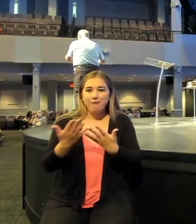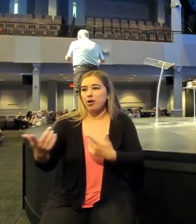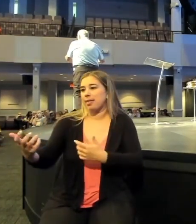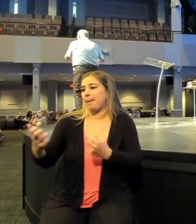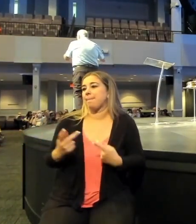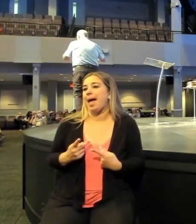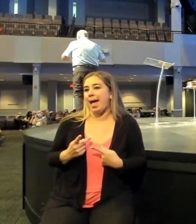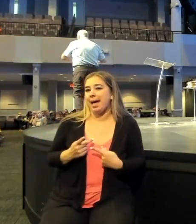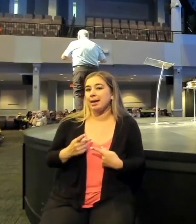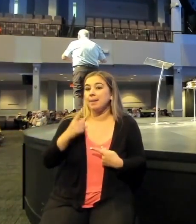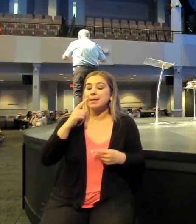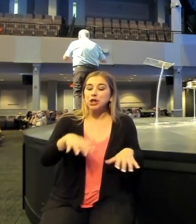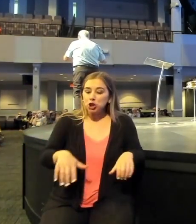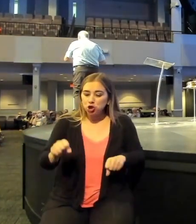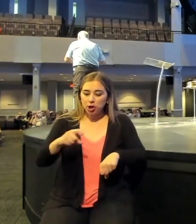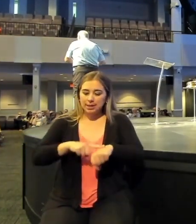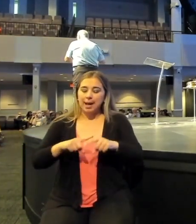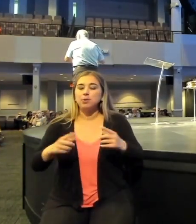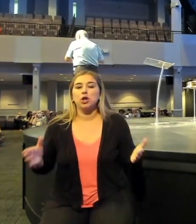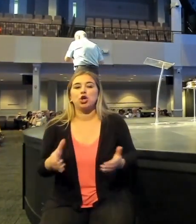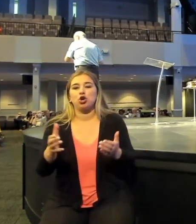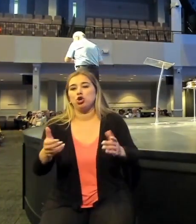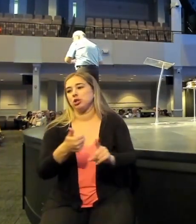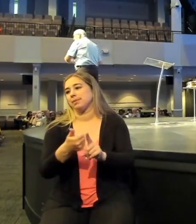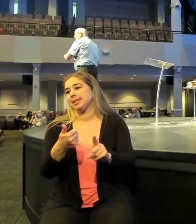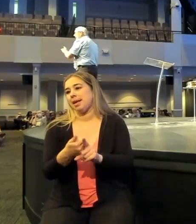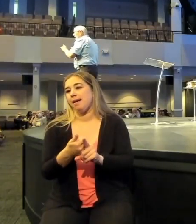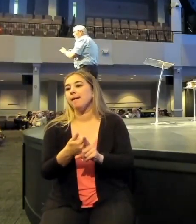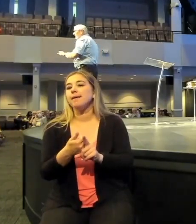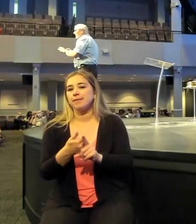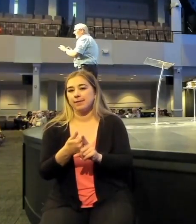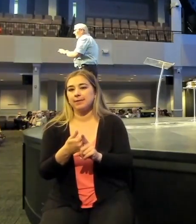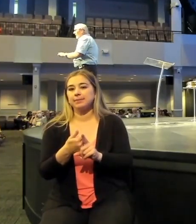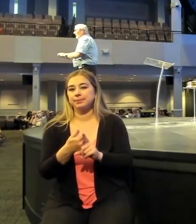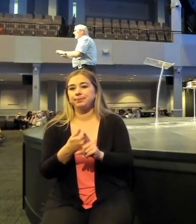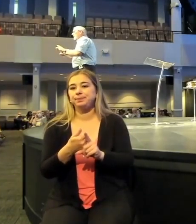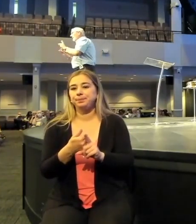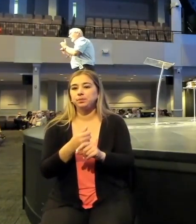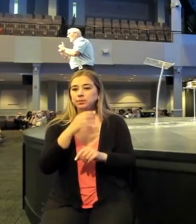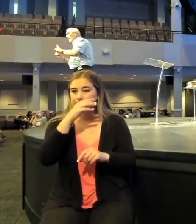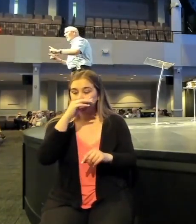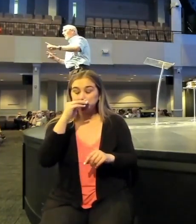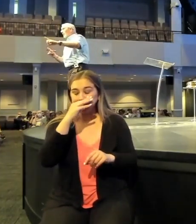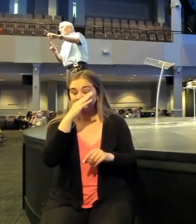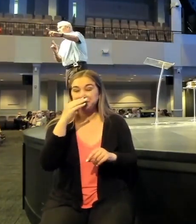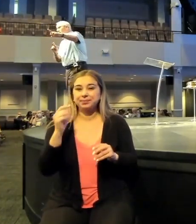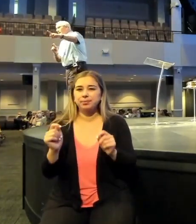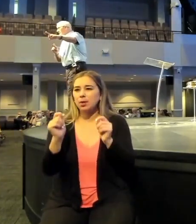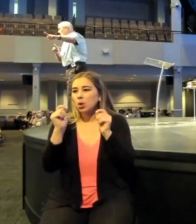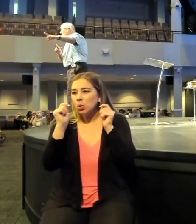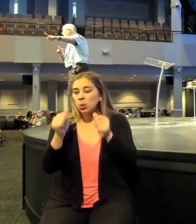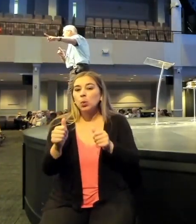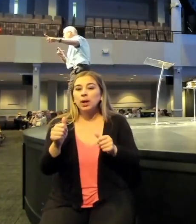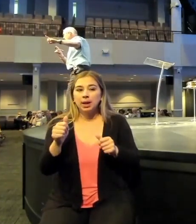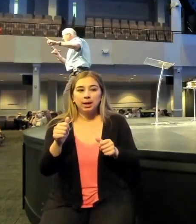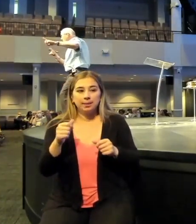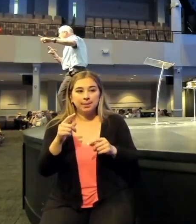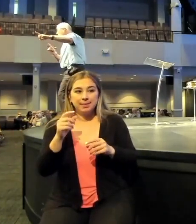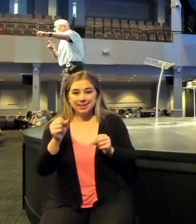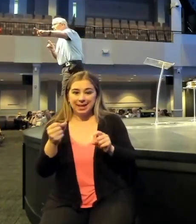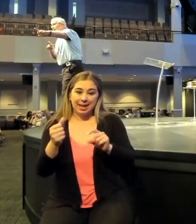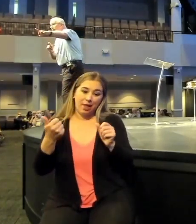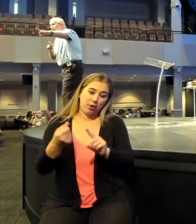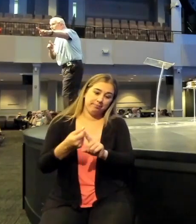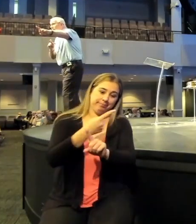back because he took the time to encourage himself in the Lord. Let me give you a quick word today. Is that okay if I take